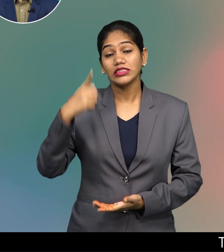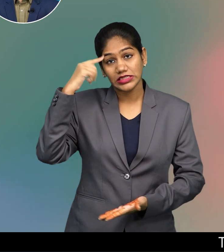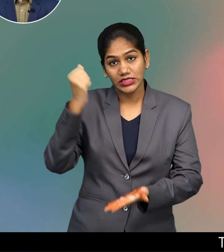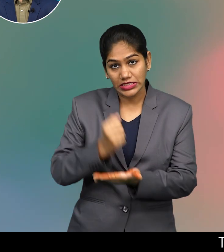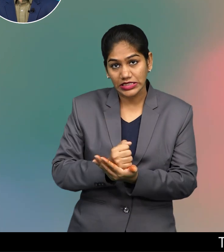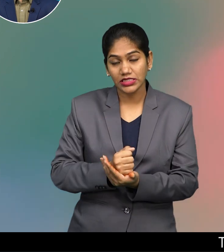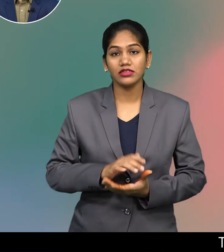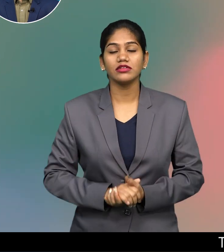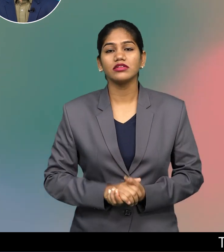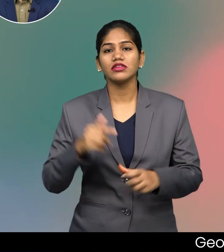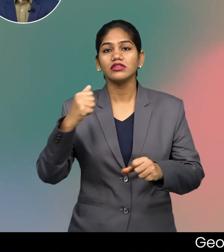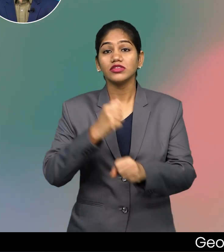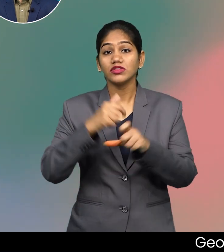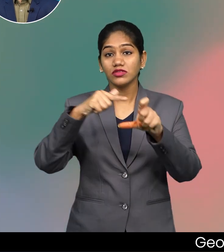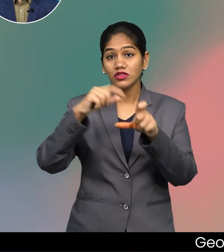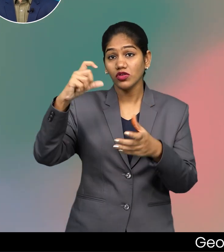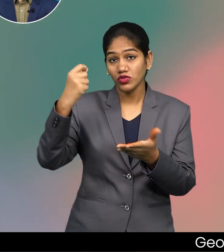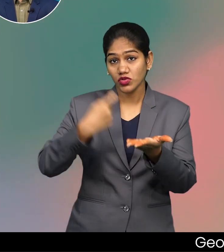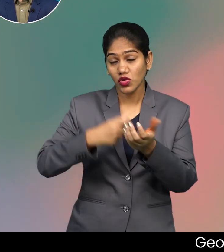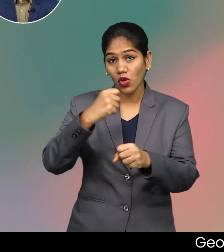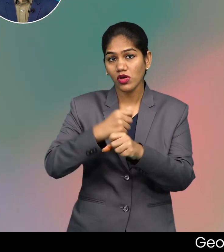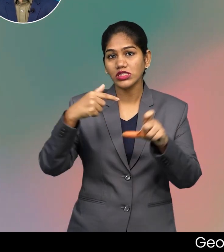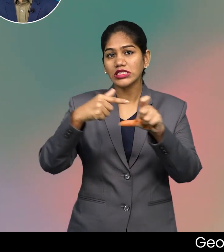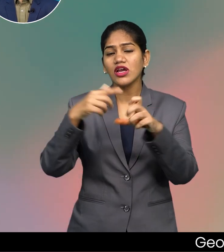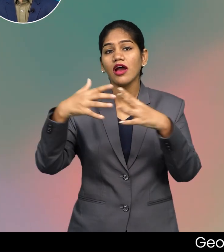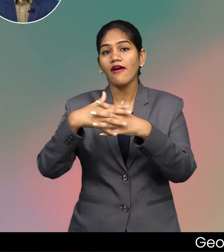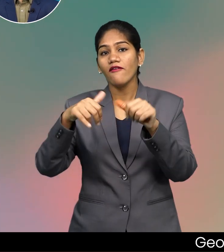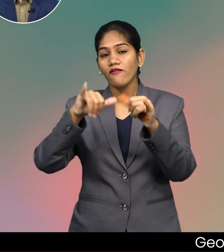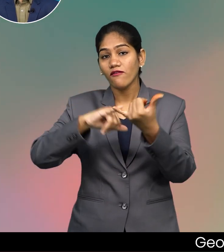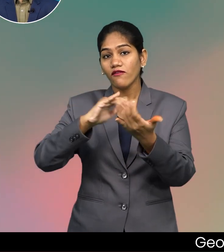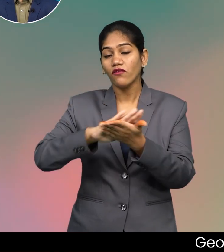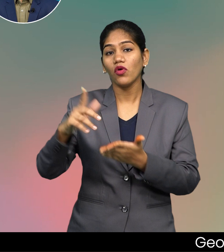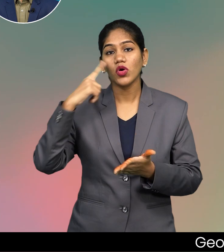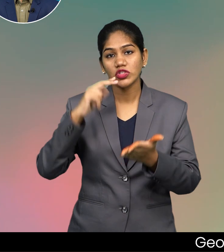They decided George Washington